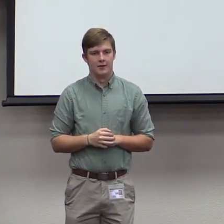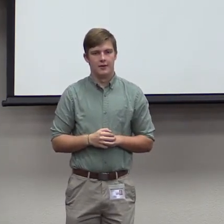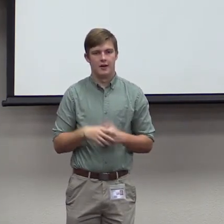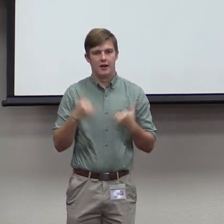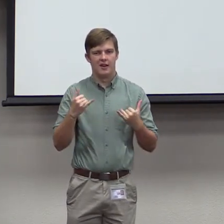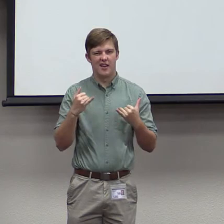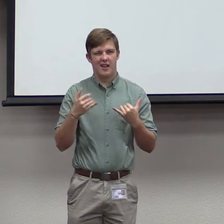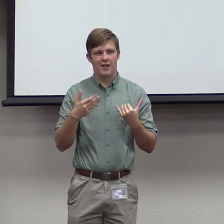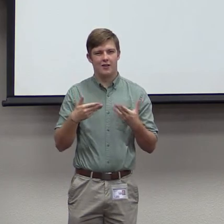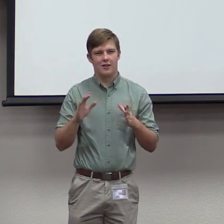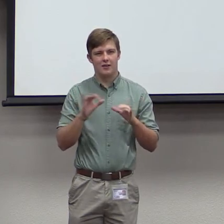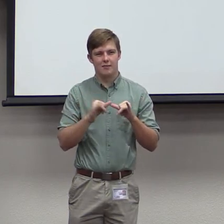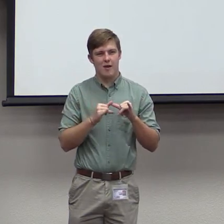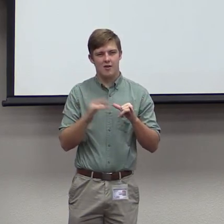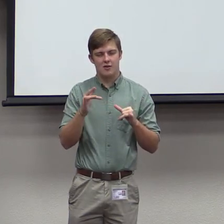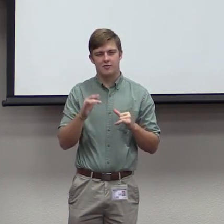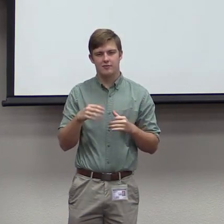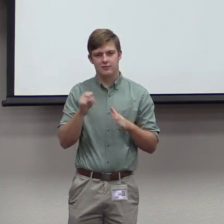Now let's measure the heart of Saul.